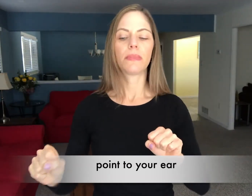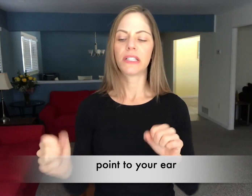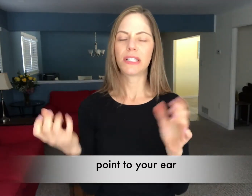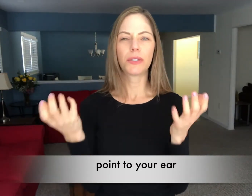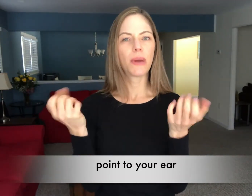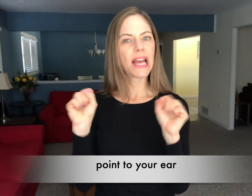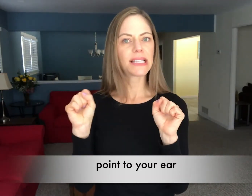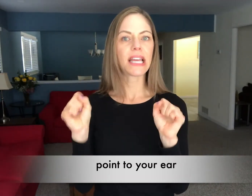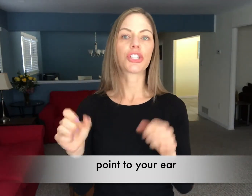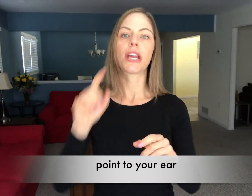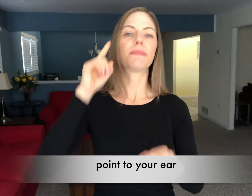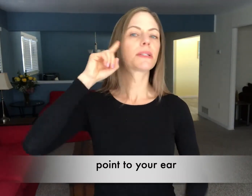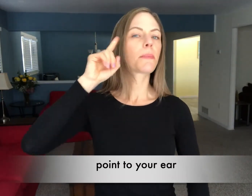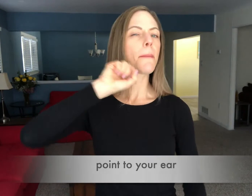into S hand shapes.